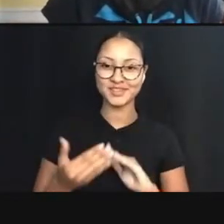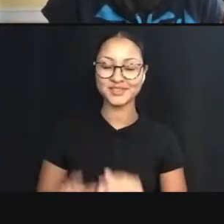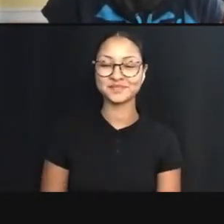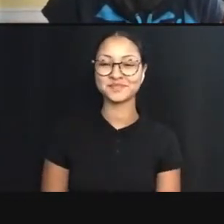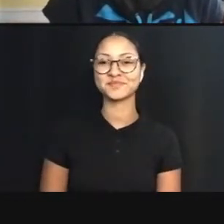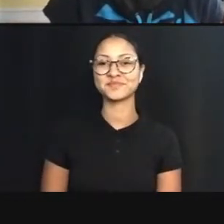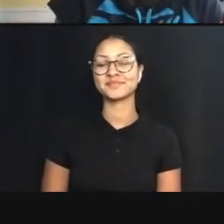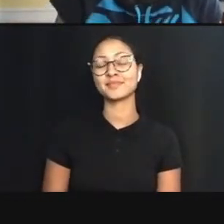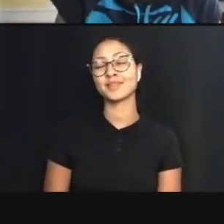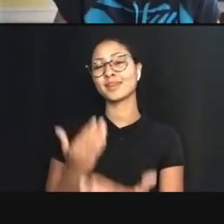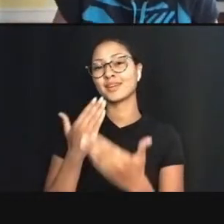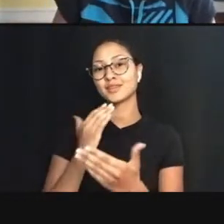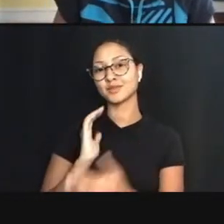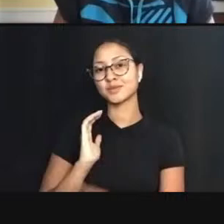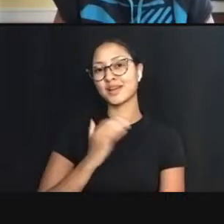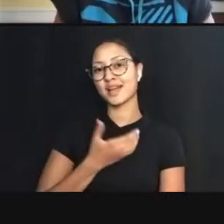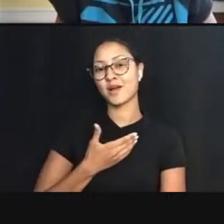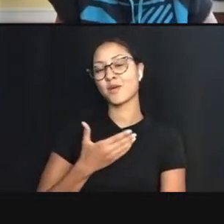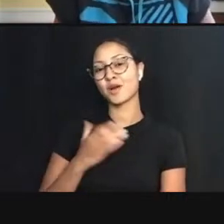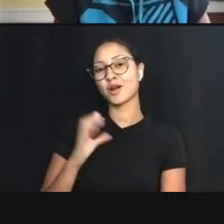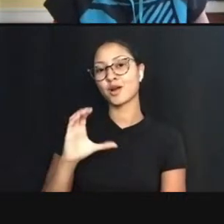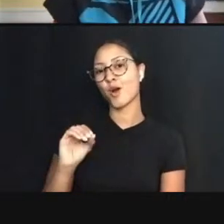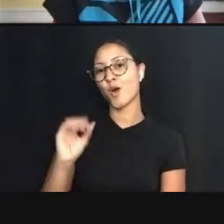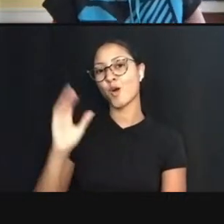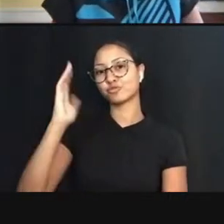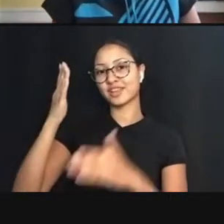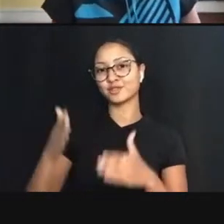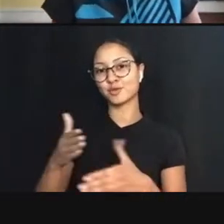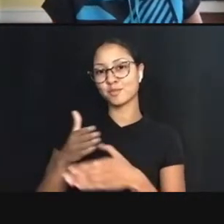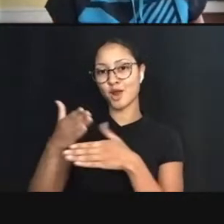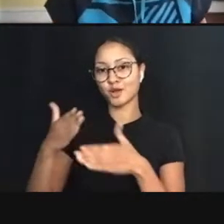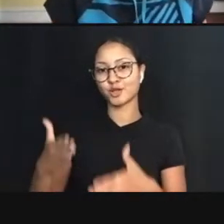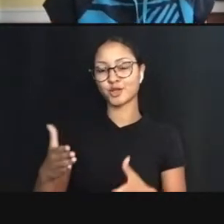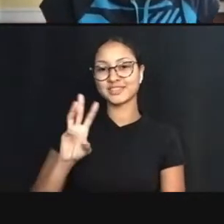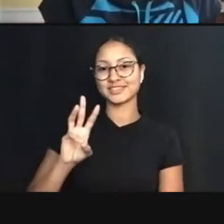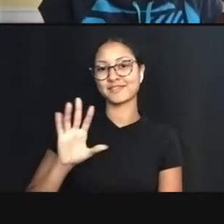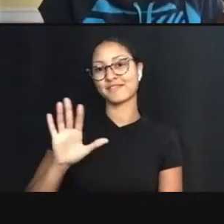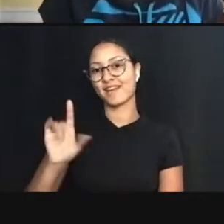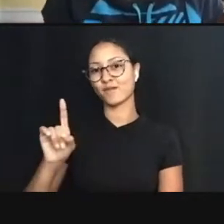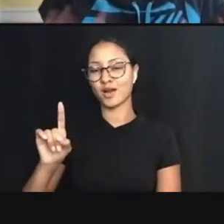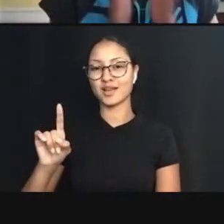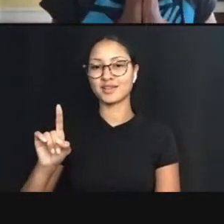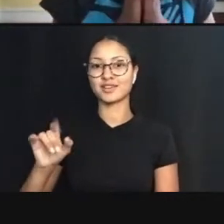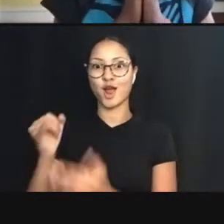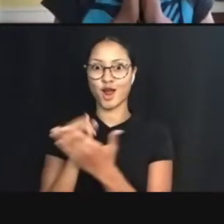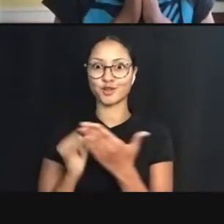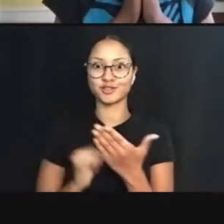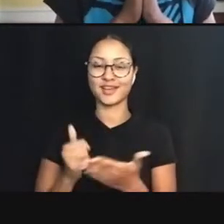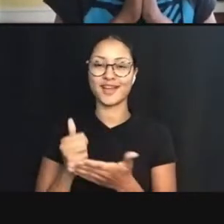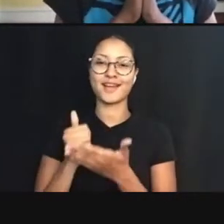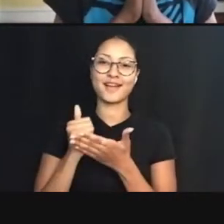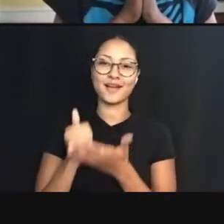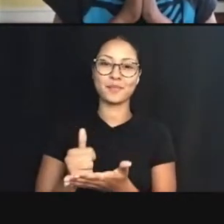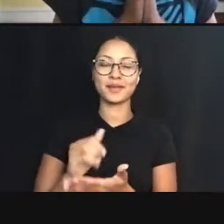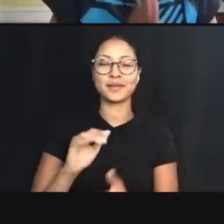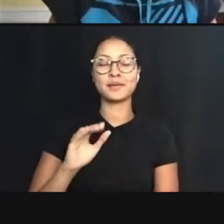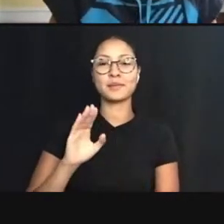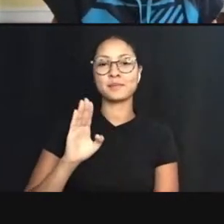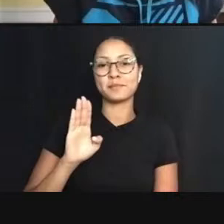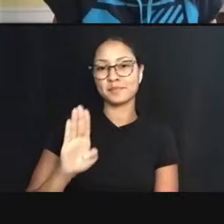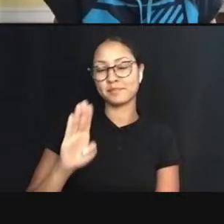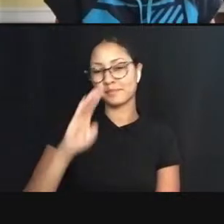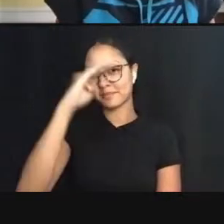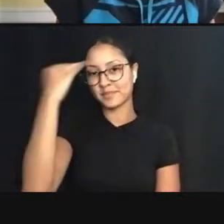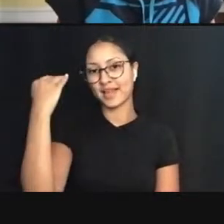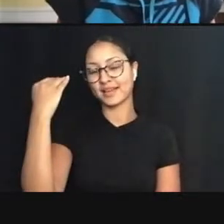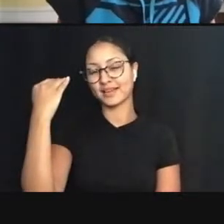partner, 651 Arts, for helping us to make Black Dance Stories continue to happen. You can check out all the wonderful